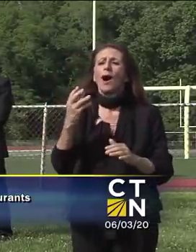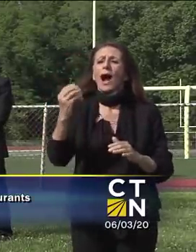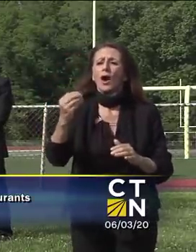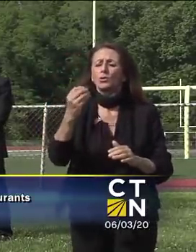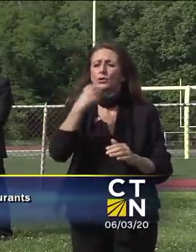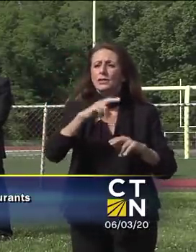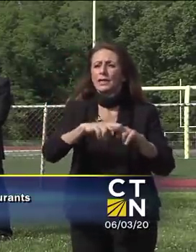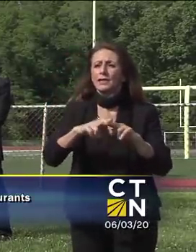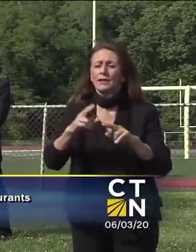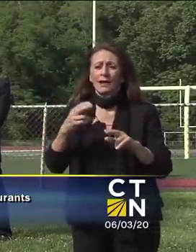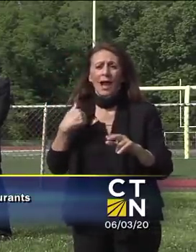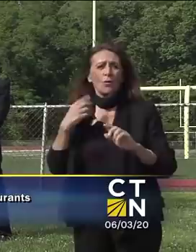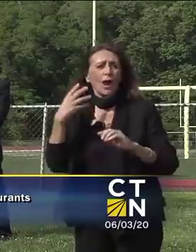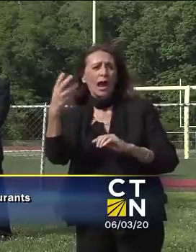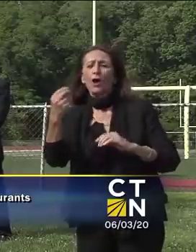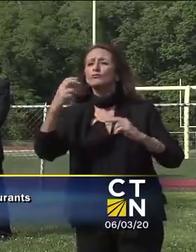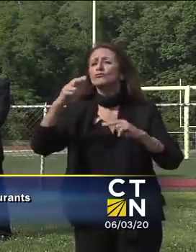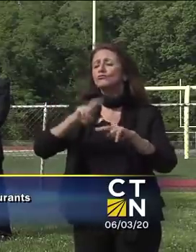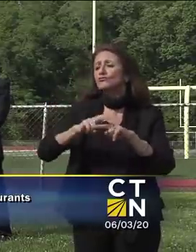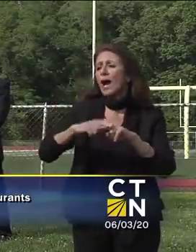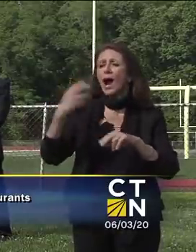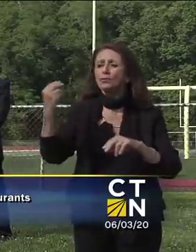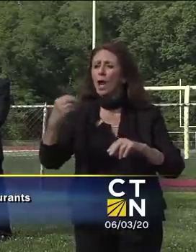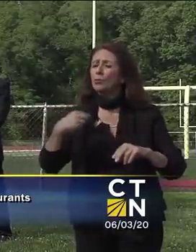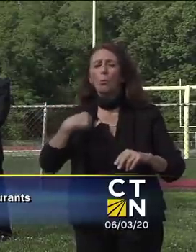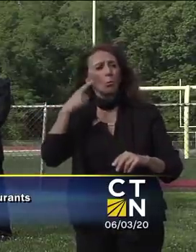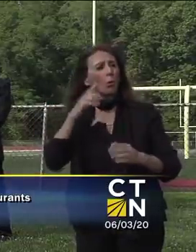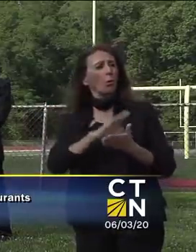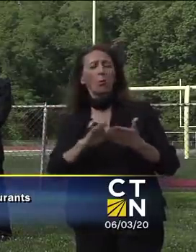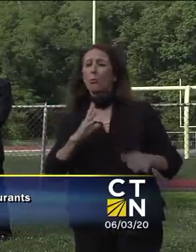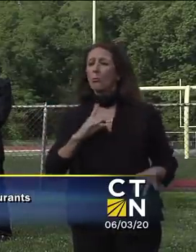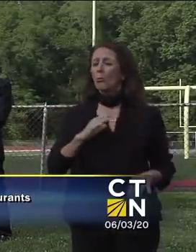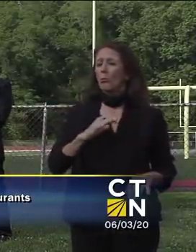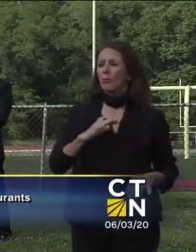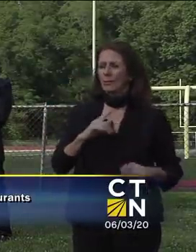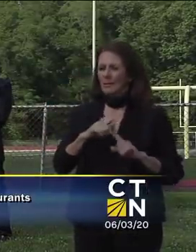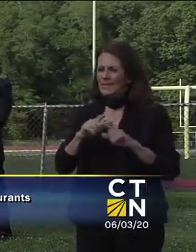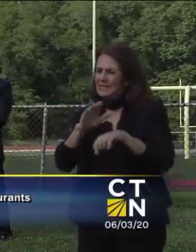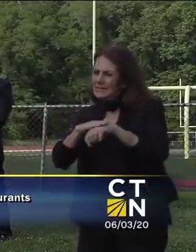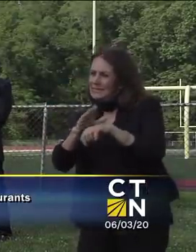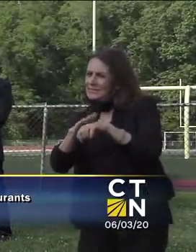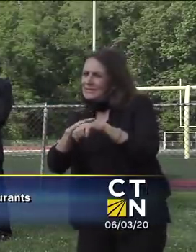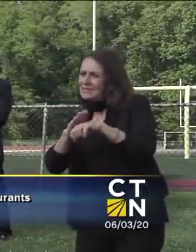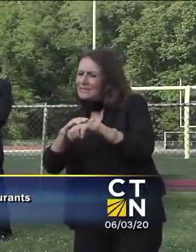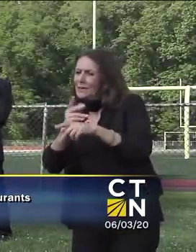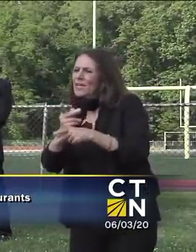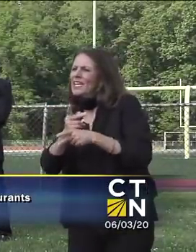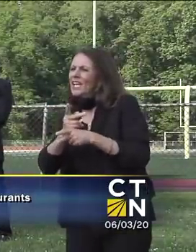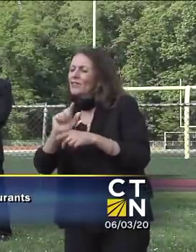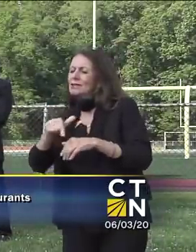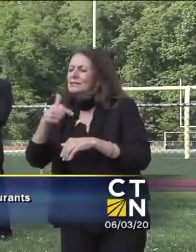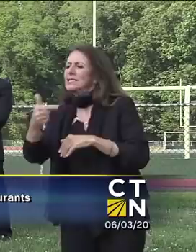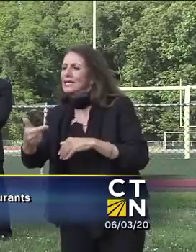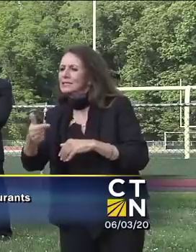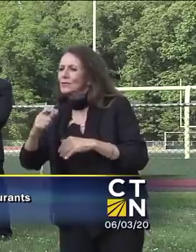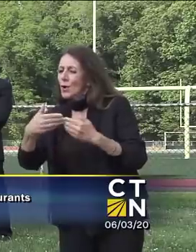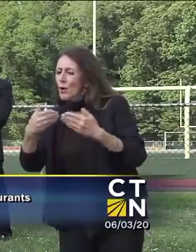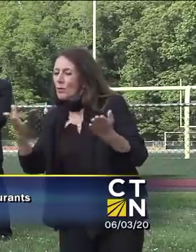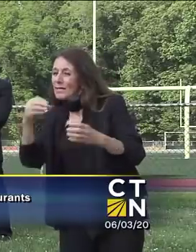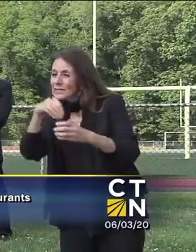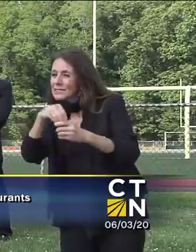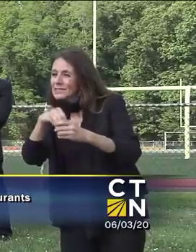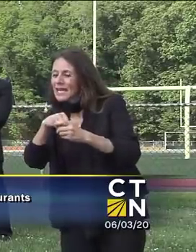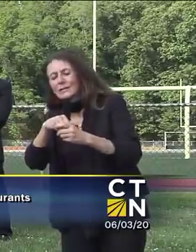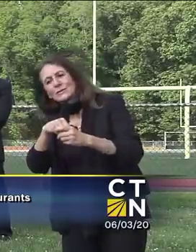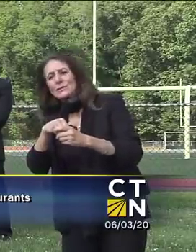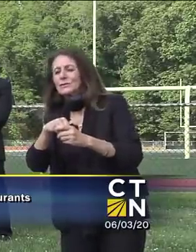I went out for dinner. I thought it was pretty nice. I'm going to be a little cautious in terms of what the next round is. As you know, right now